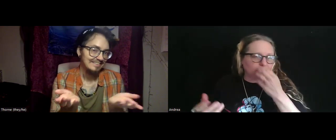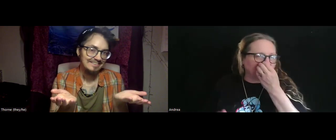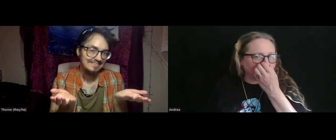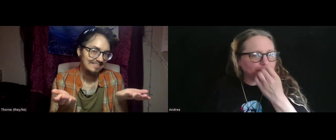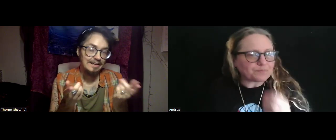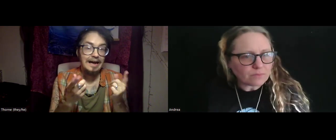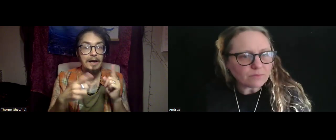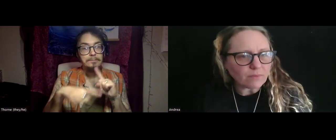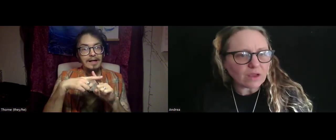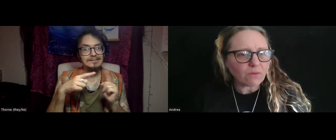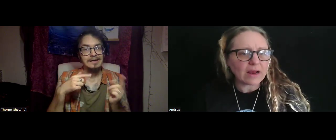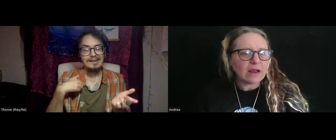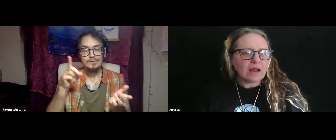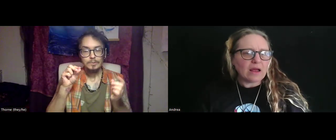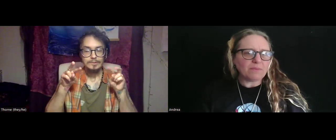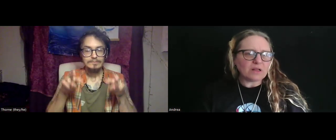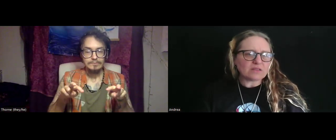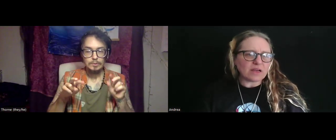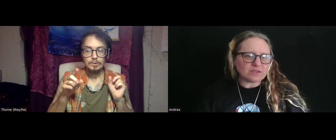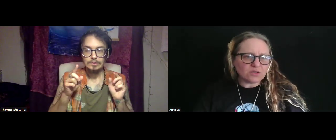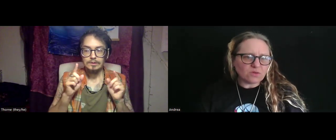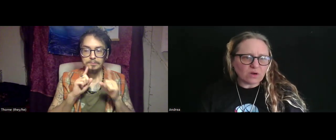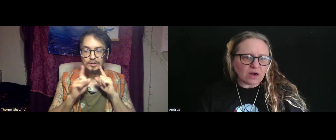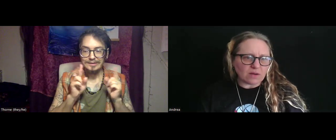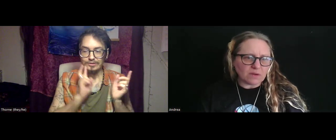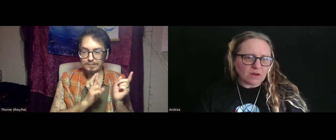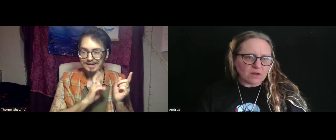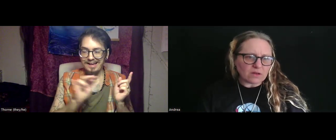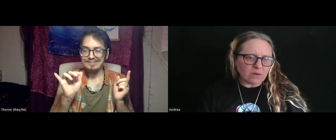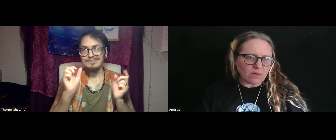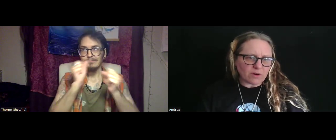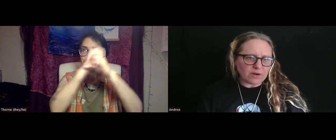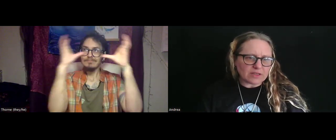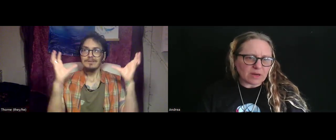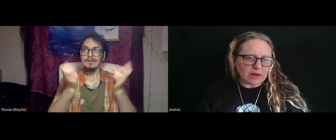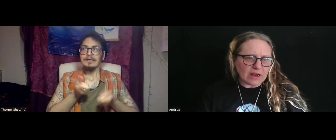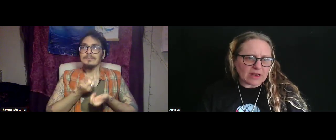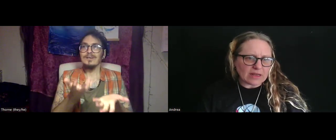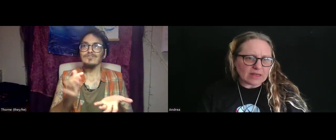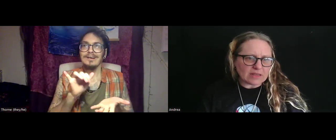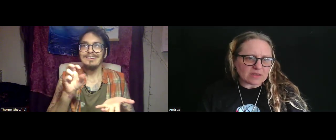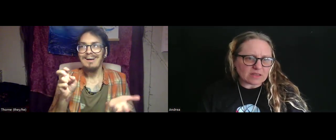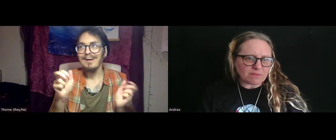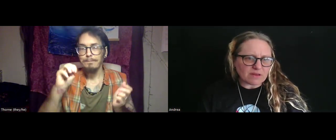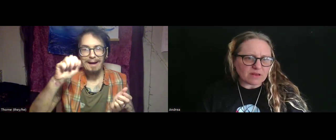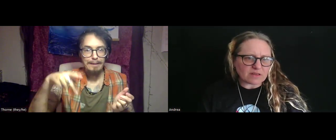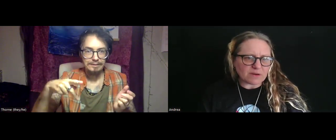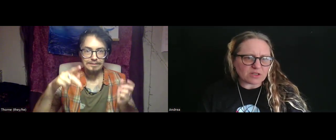see. Right. And plus I do look at where Mercury and Gemini is the expression of